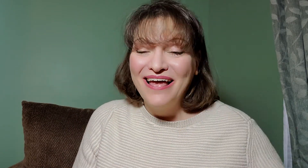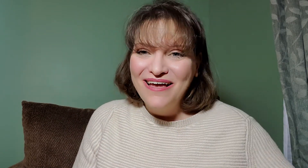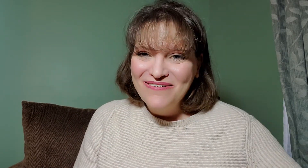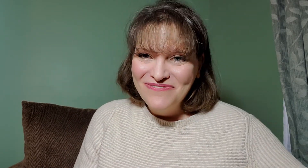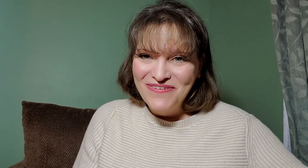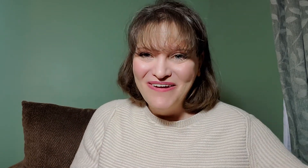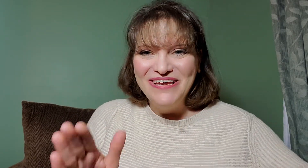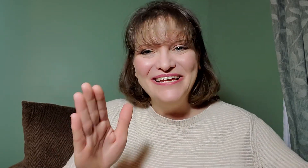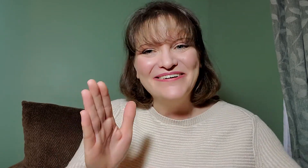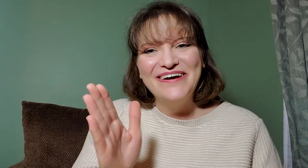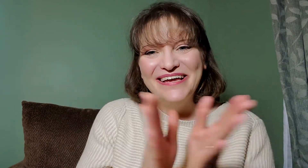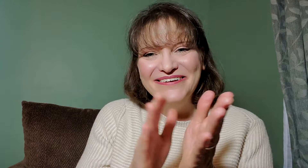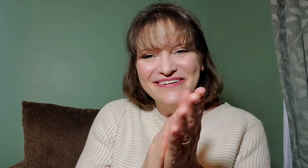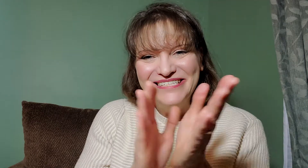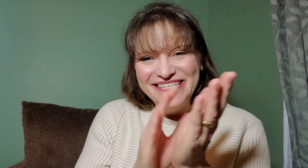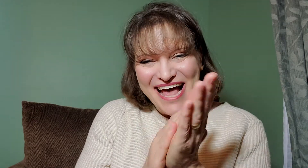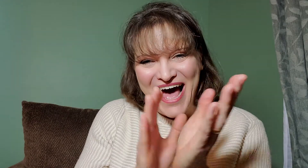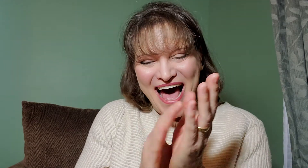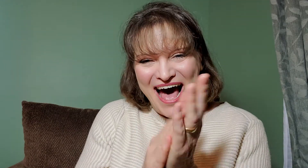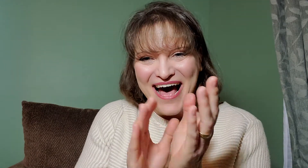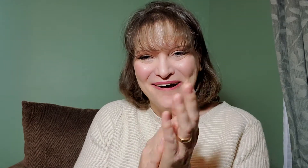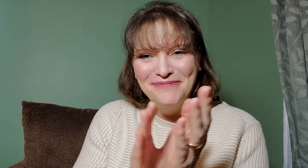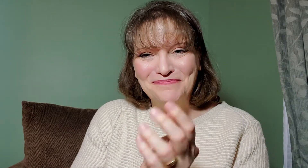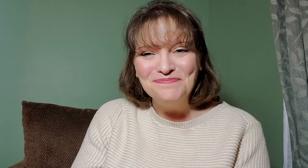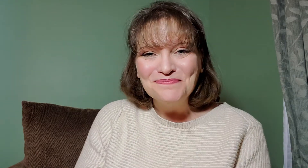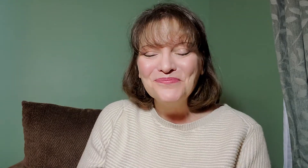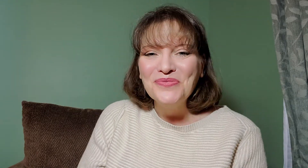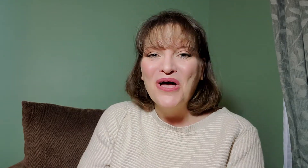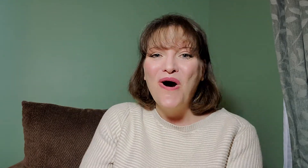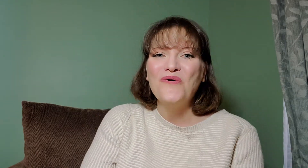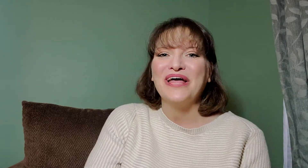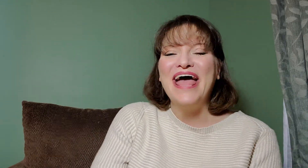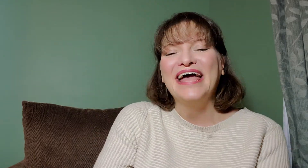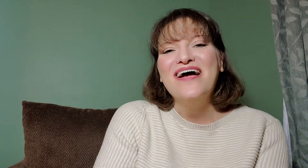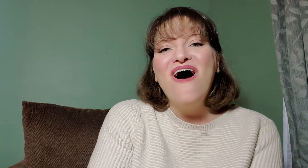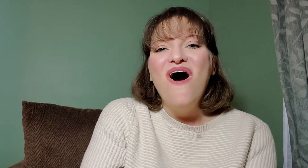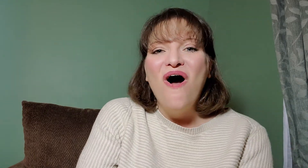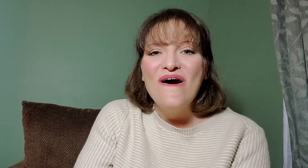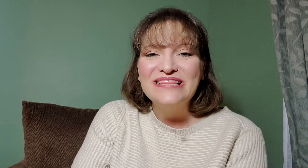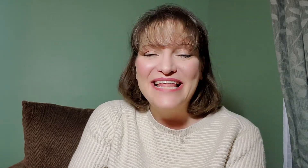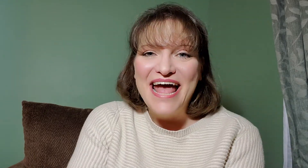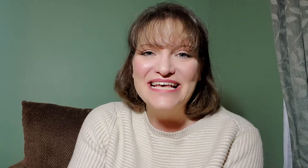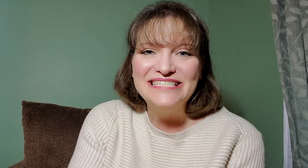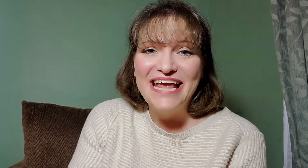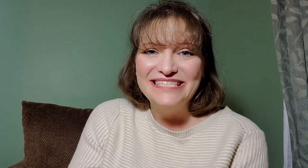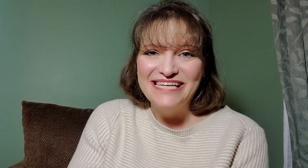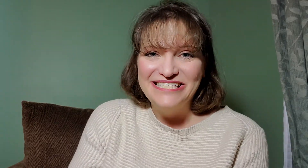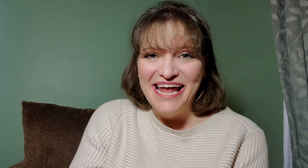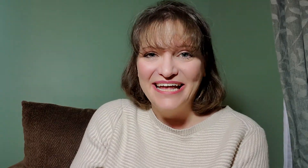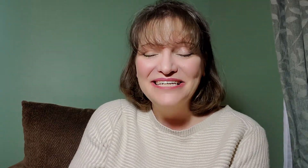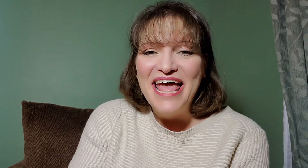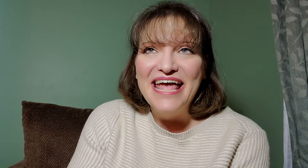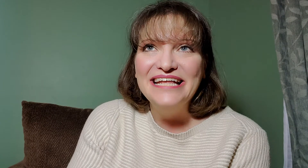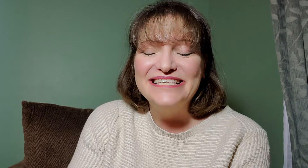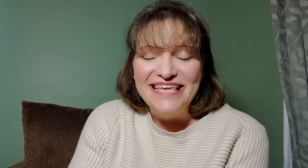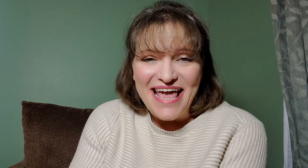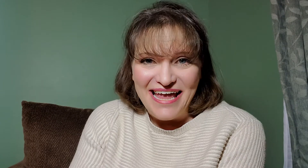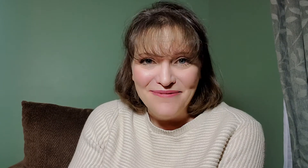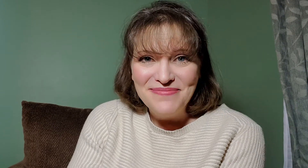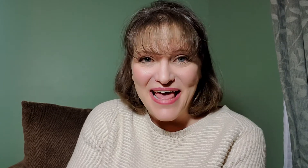Very good. Good job. Okay. Our last is a chant. It's a game that